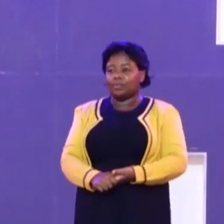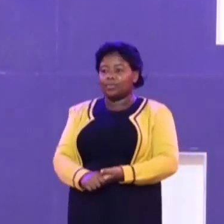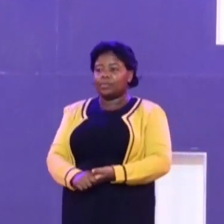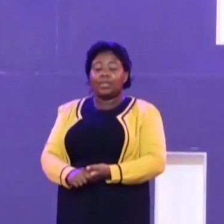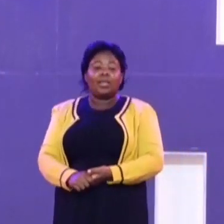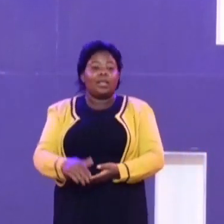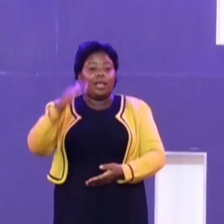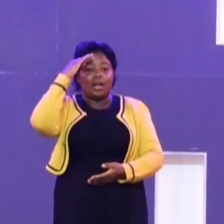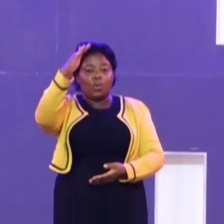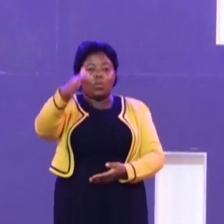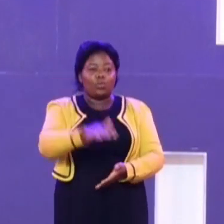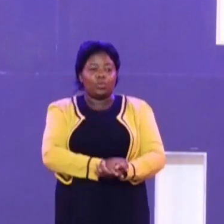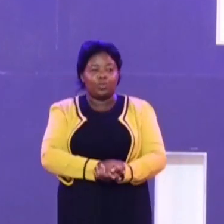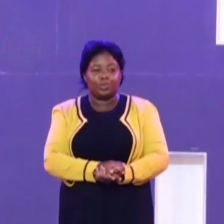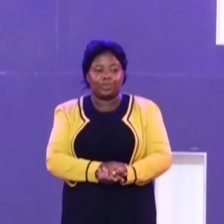Hello.